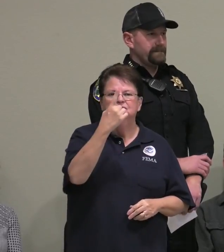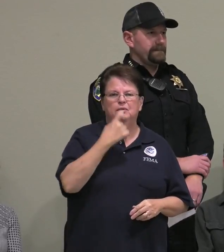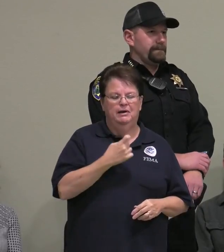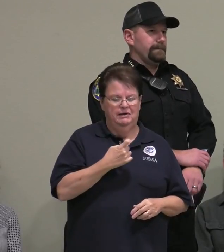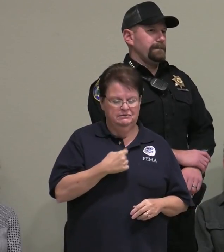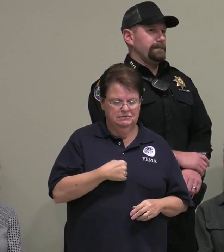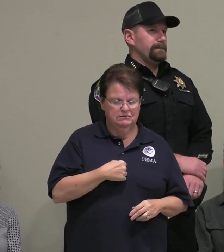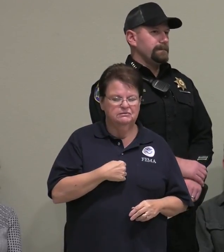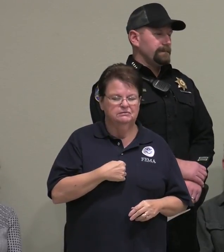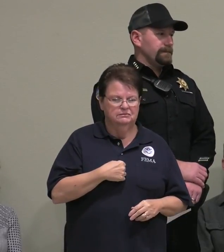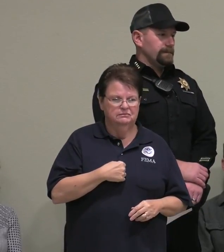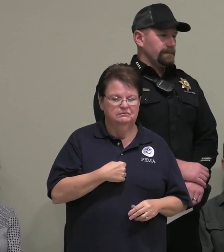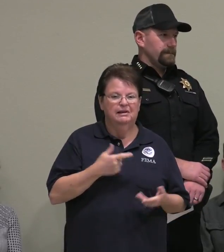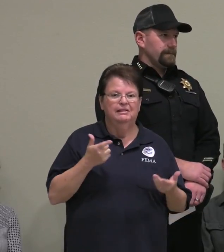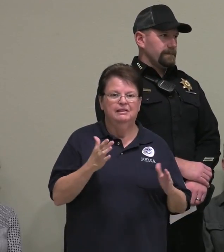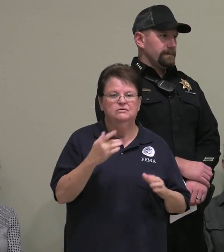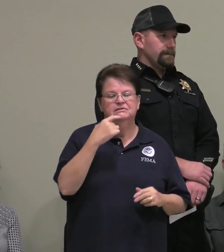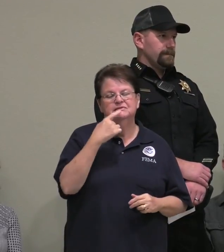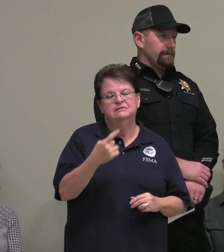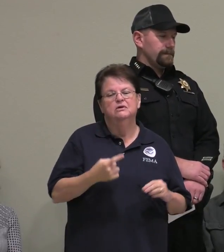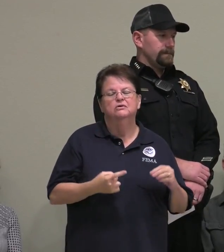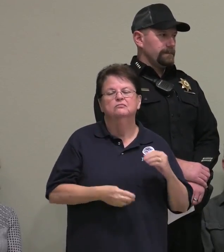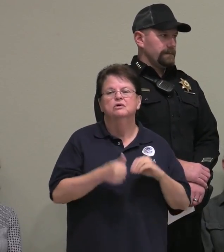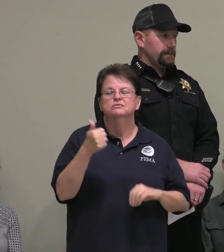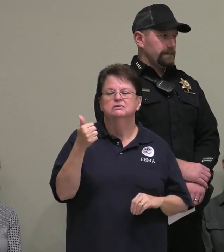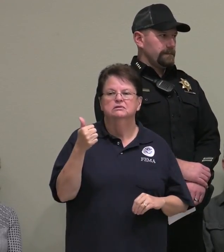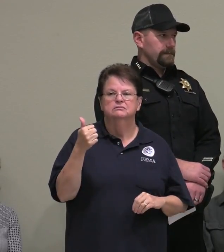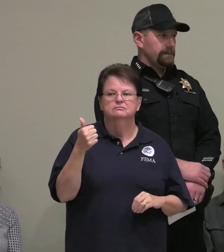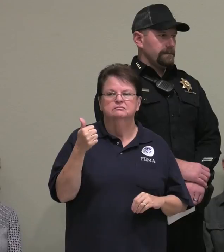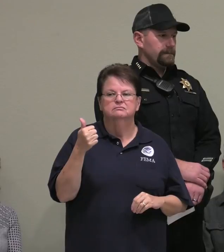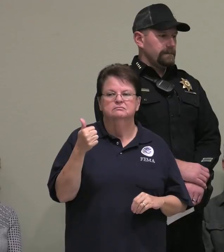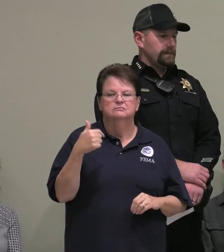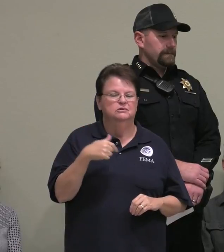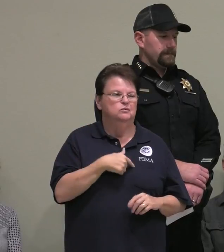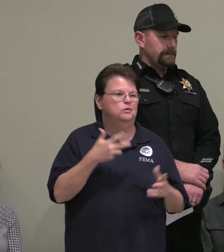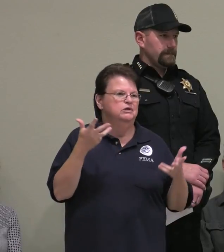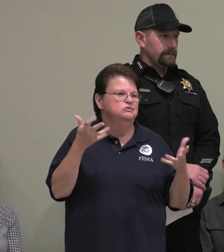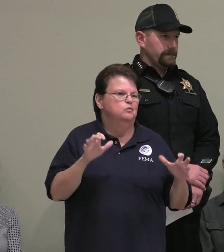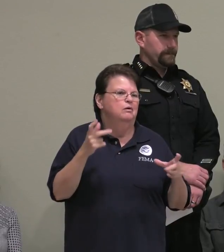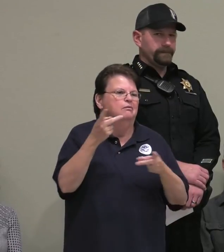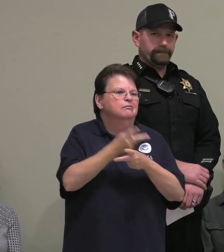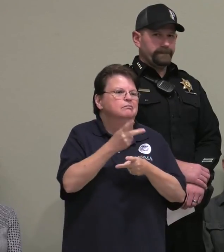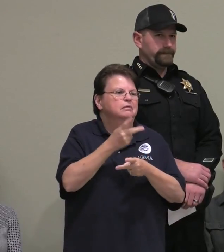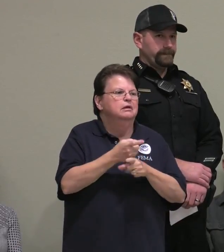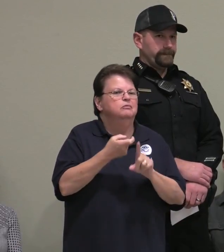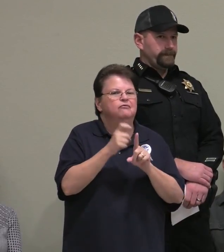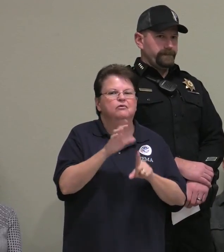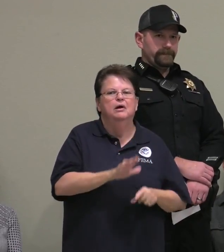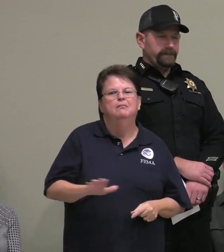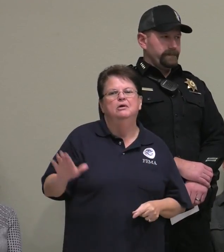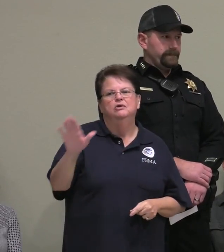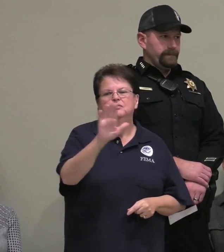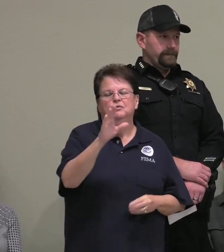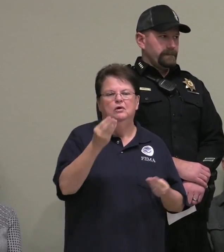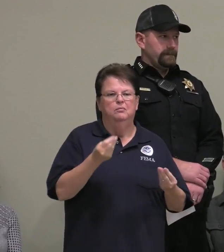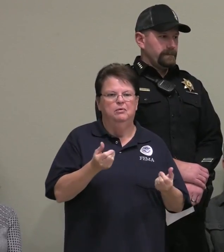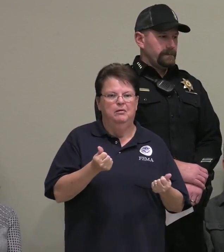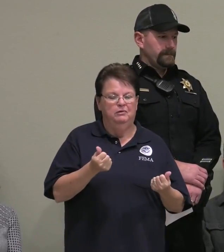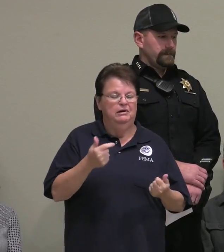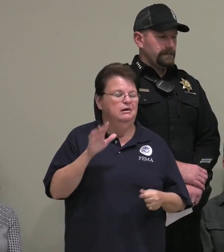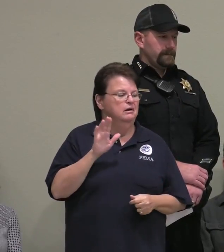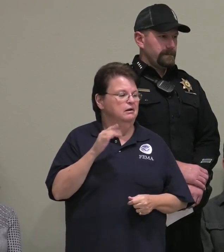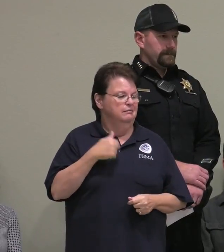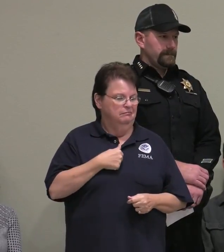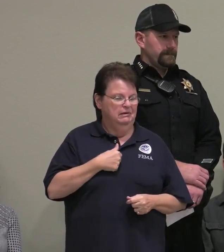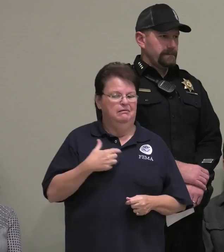because it allows us to tell you this first and foremost. We don't want to keep you from your property. In all candor, the Chief and I